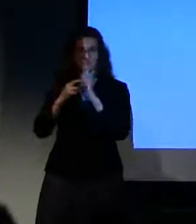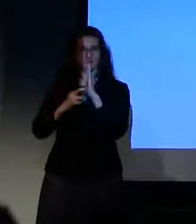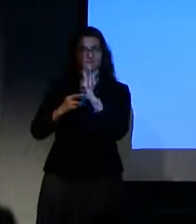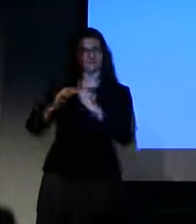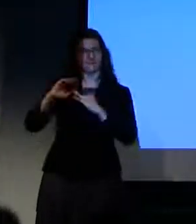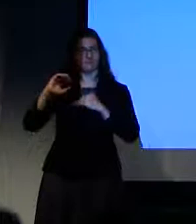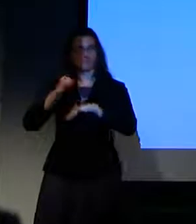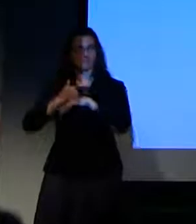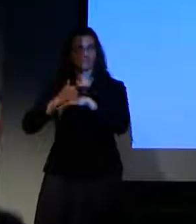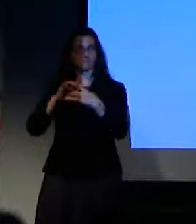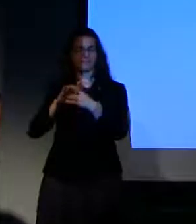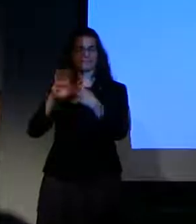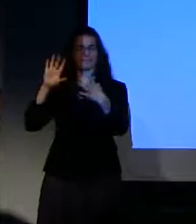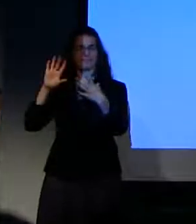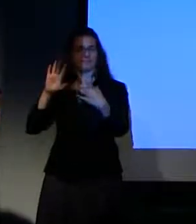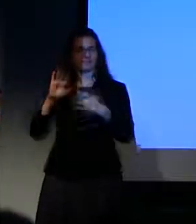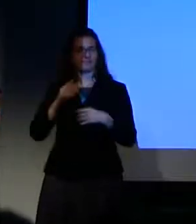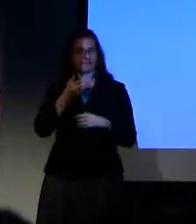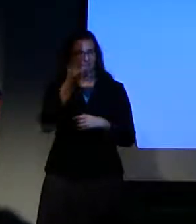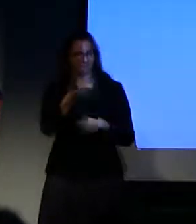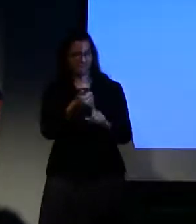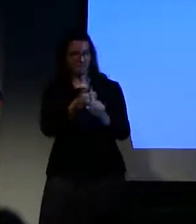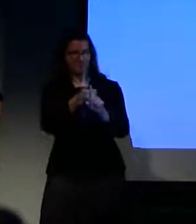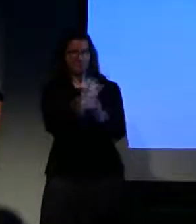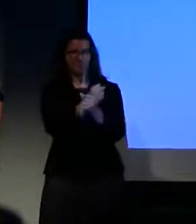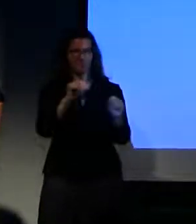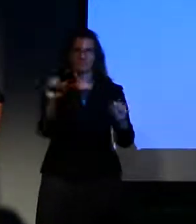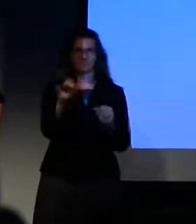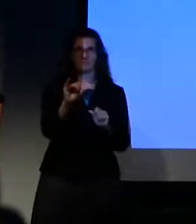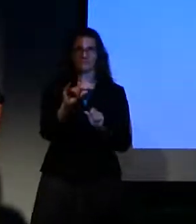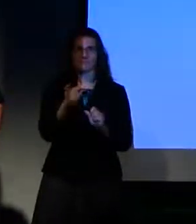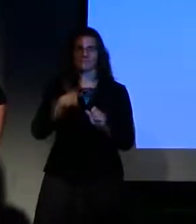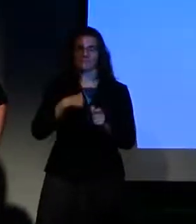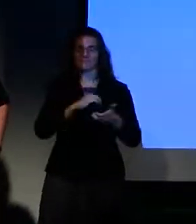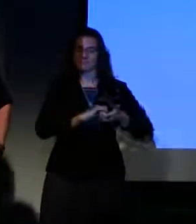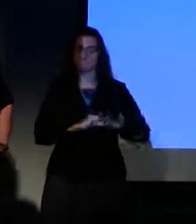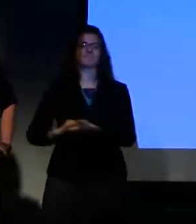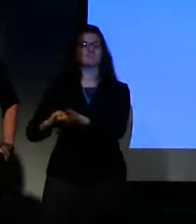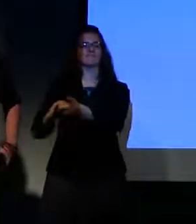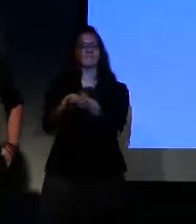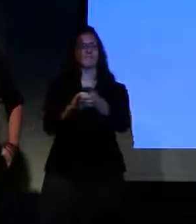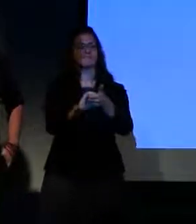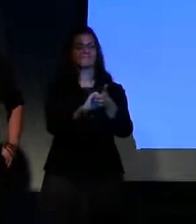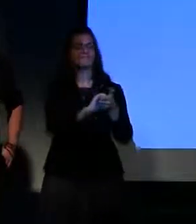To find a new unthought of nonchalance with the best of nature.